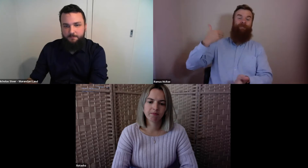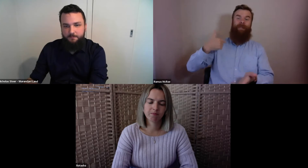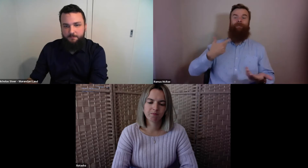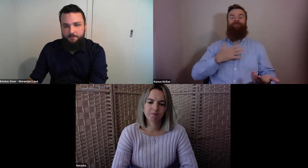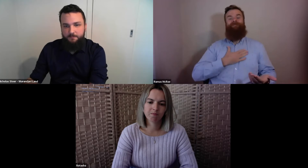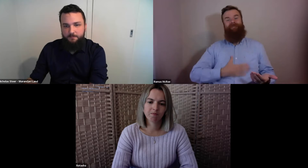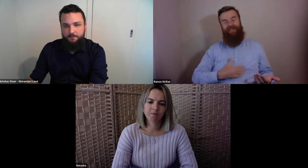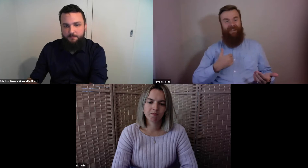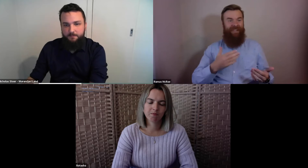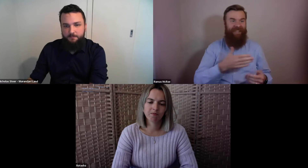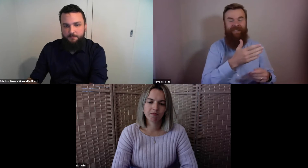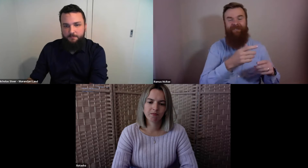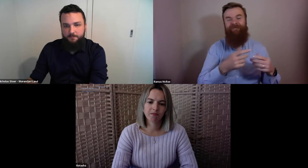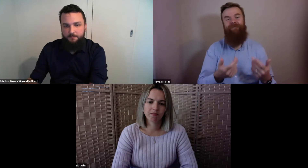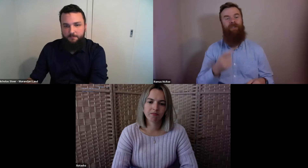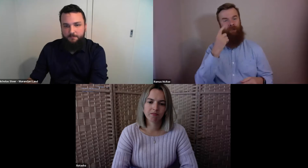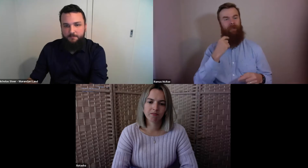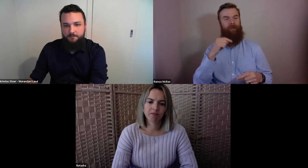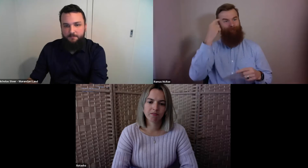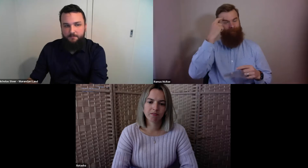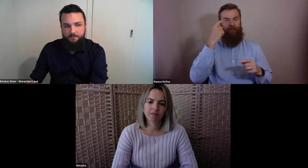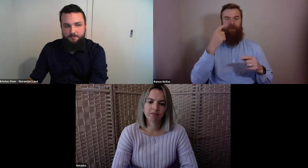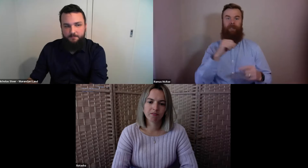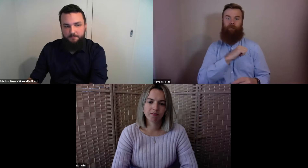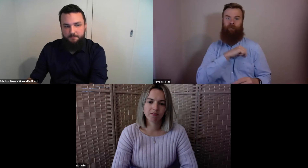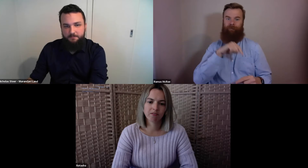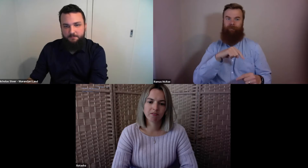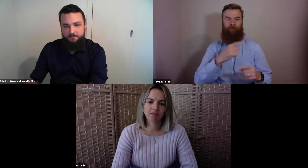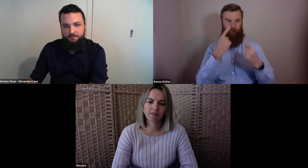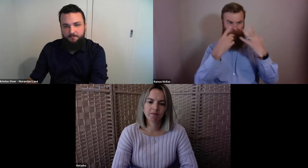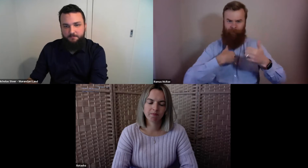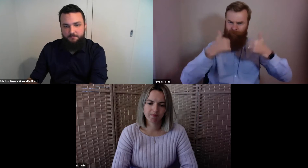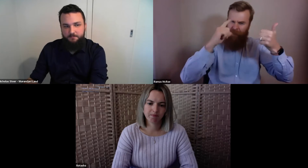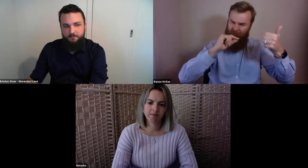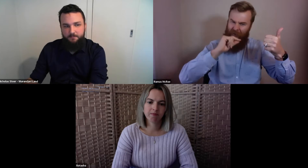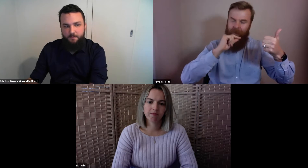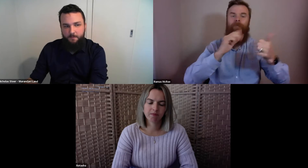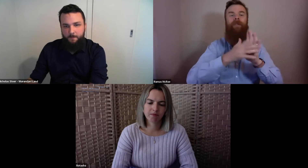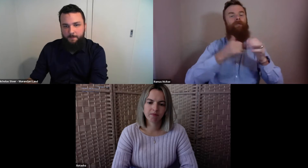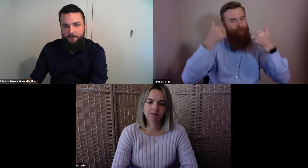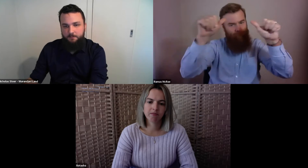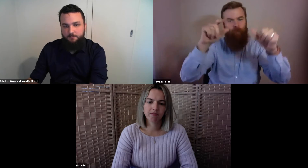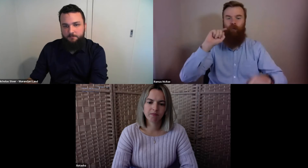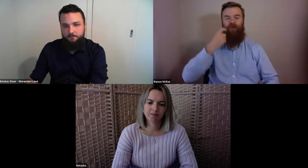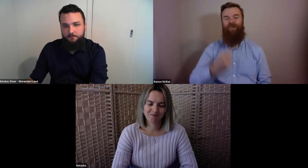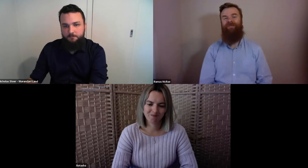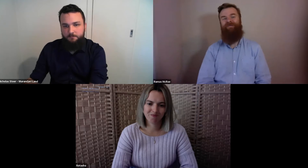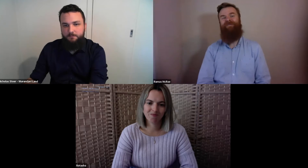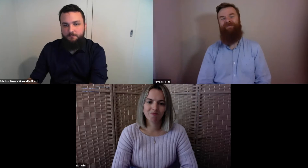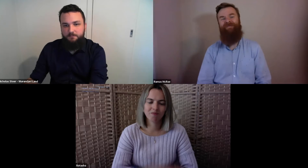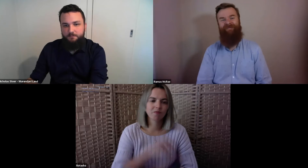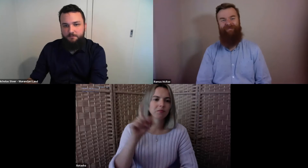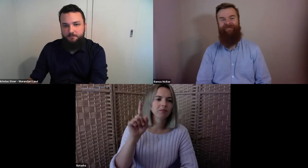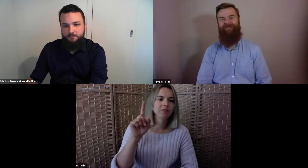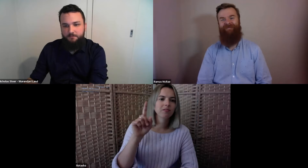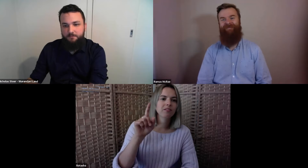setback, shouldn't stop you. And yes, there will always be from time to time difficulties that we may face, but it's